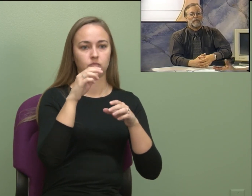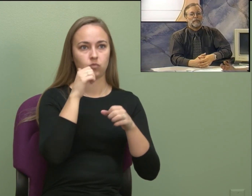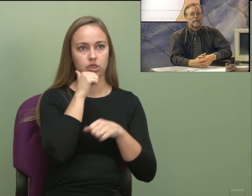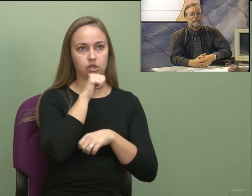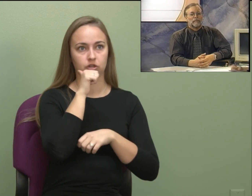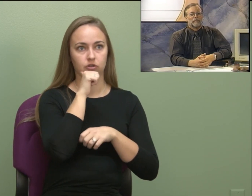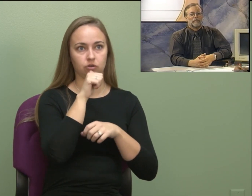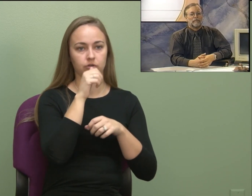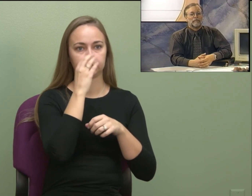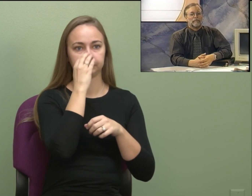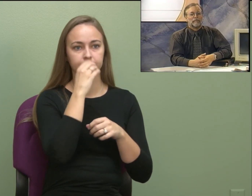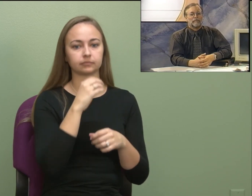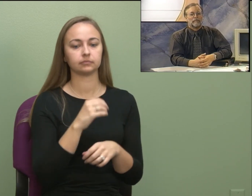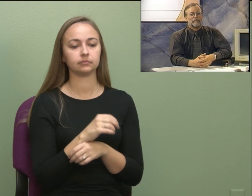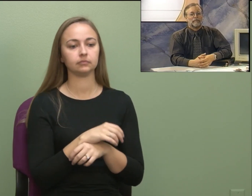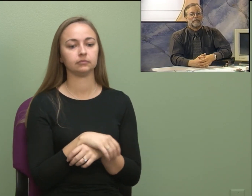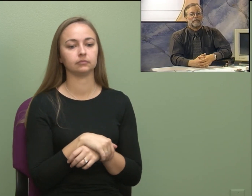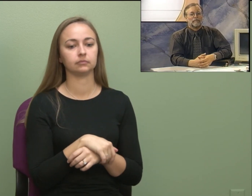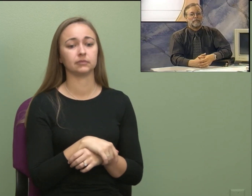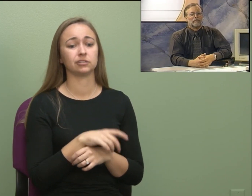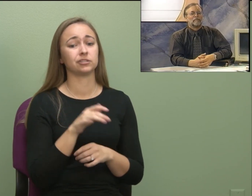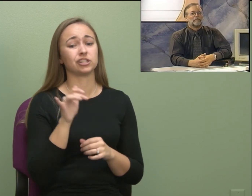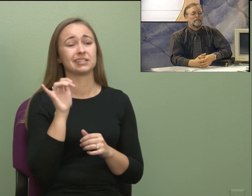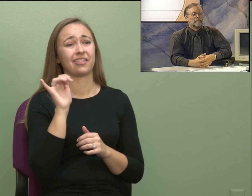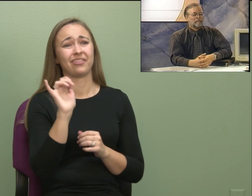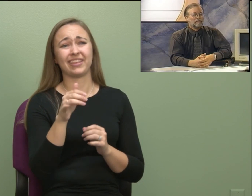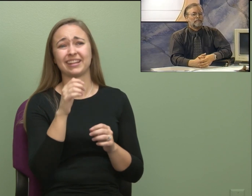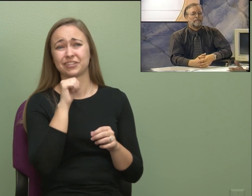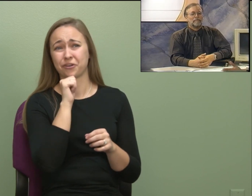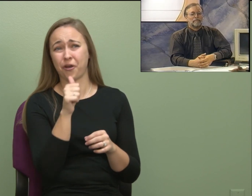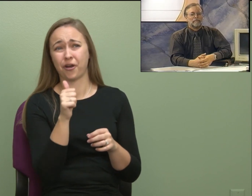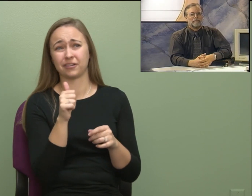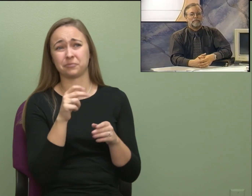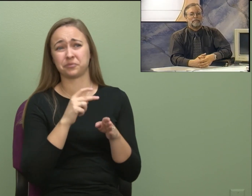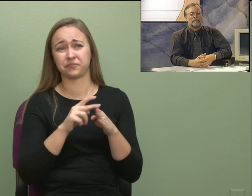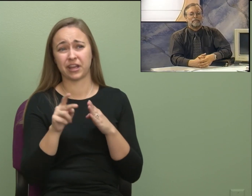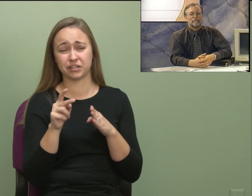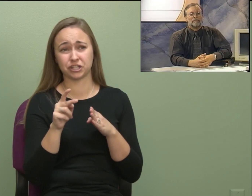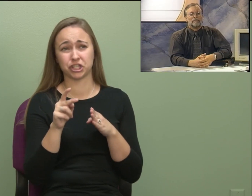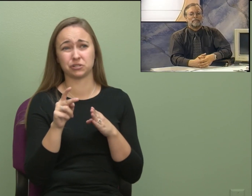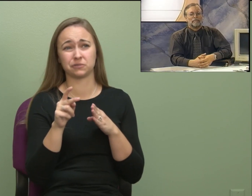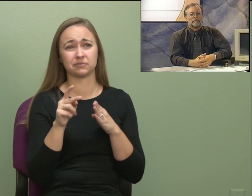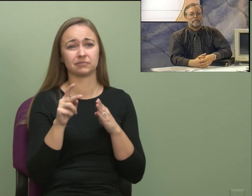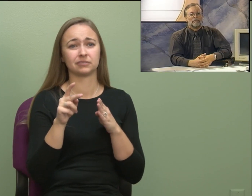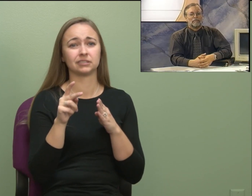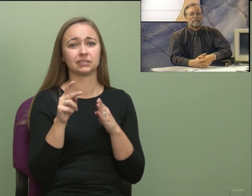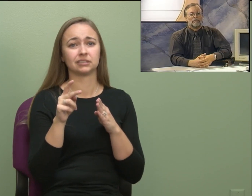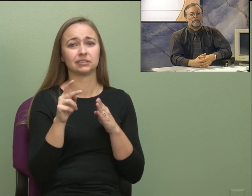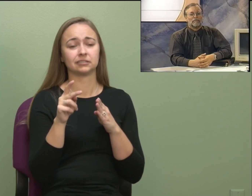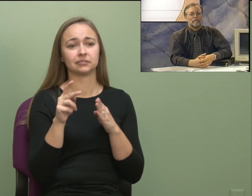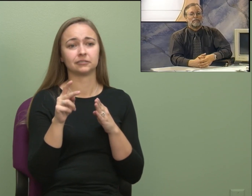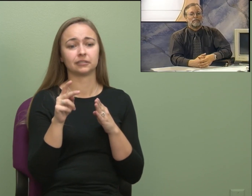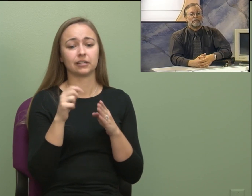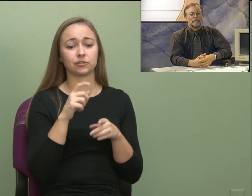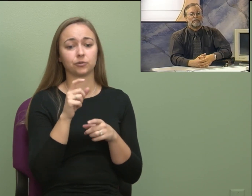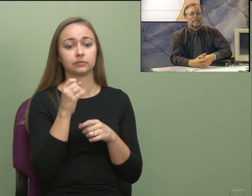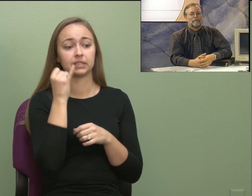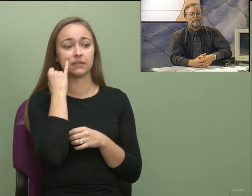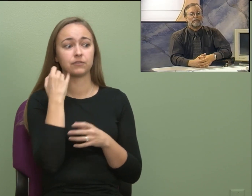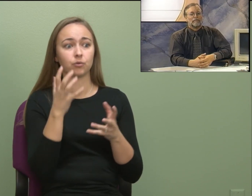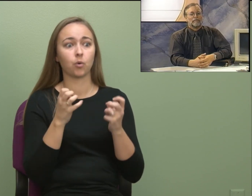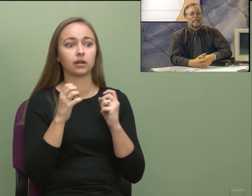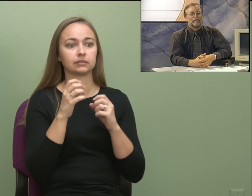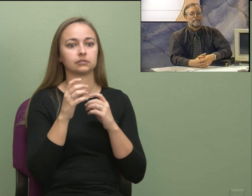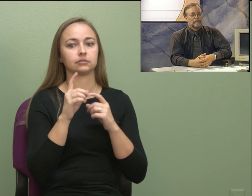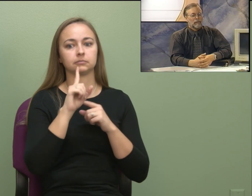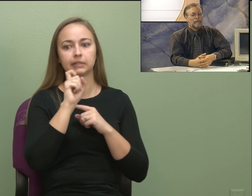sure, if you want to ask someone on a date, that you do it outside of the work environment. But other than that, I think you've